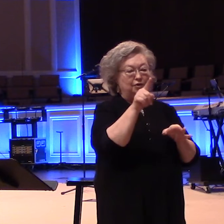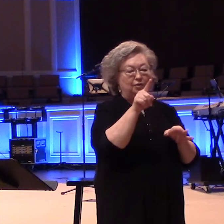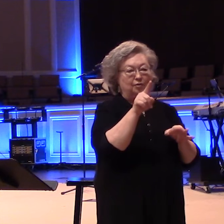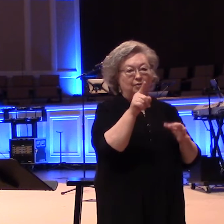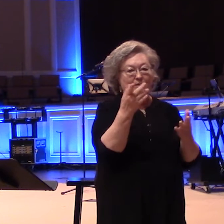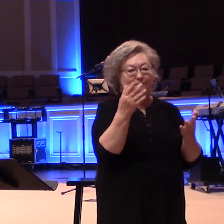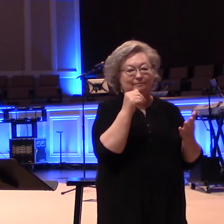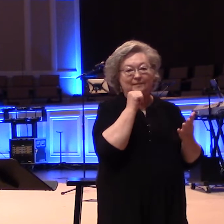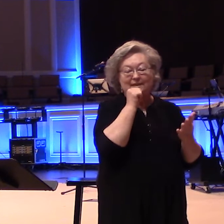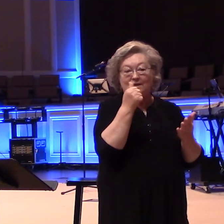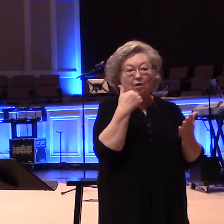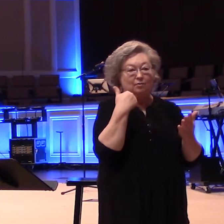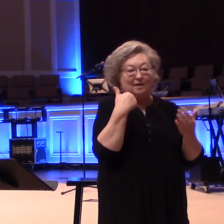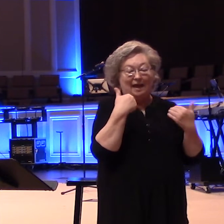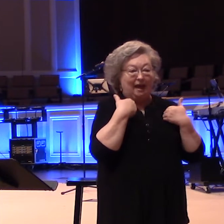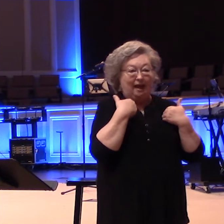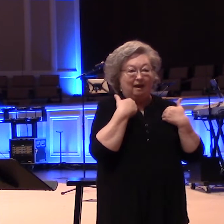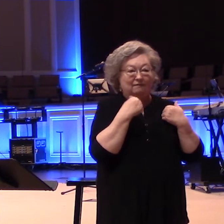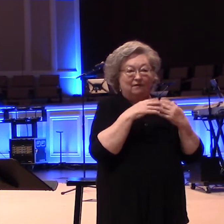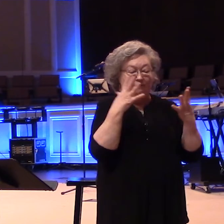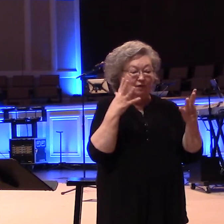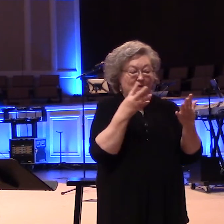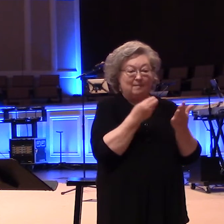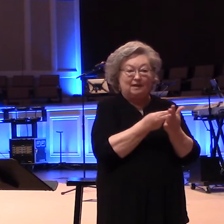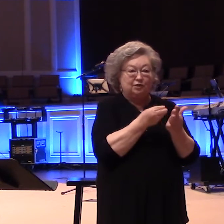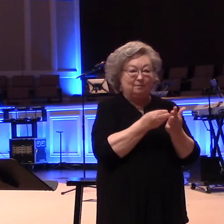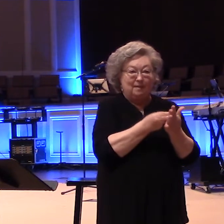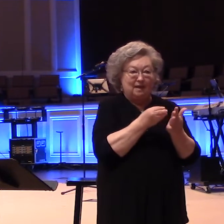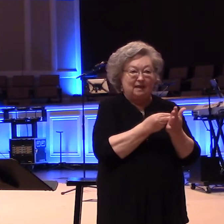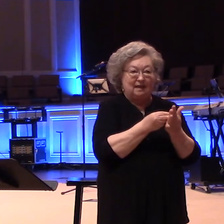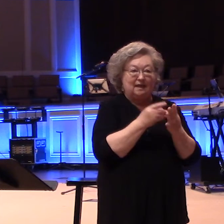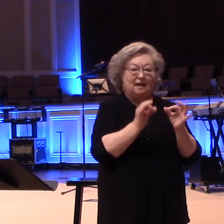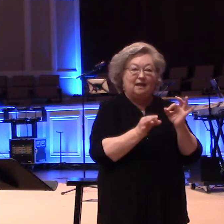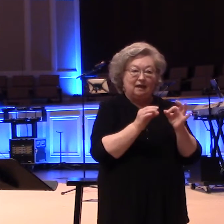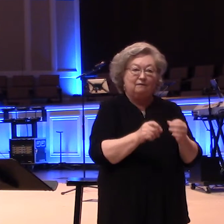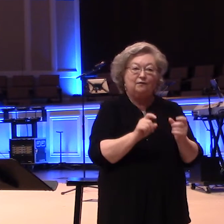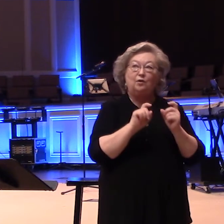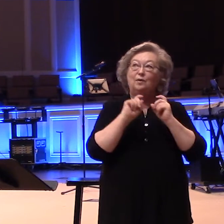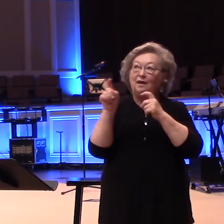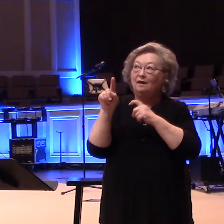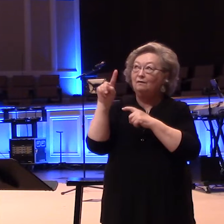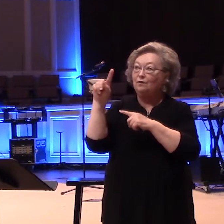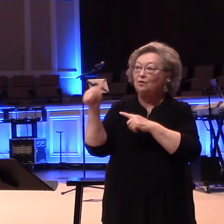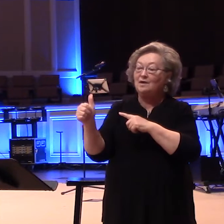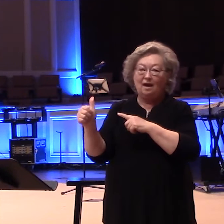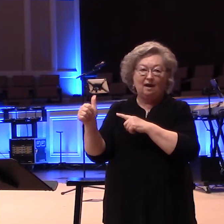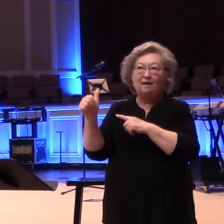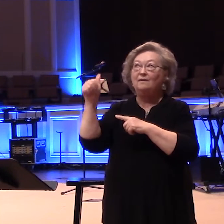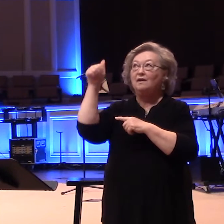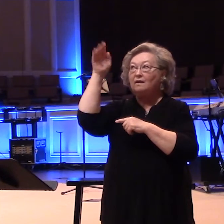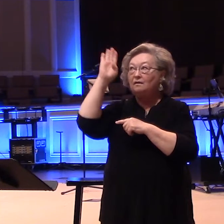was always providing for me. The needs were always met.